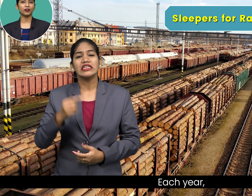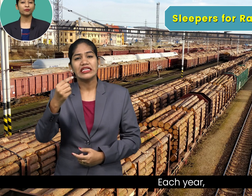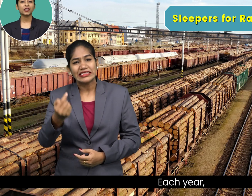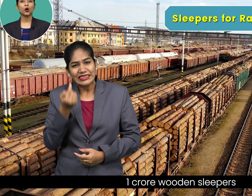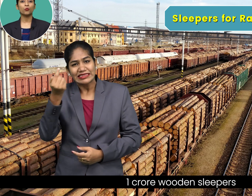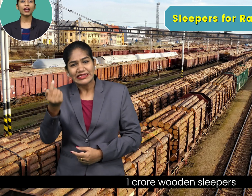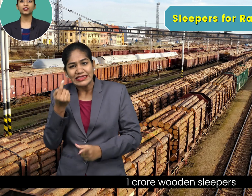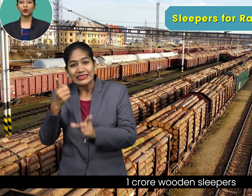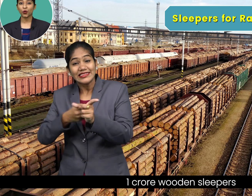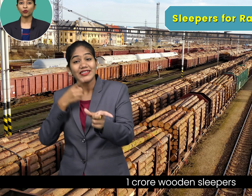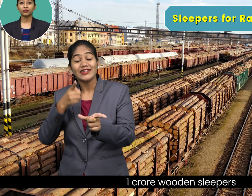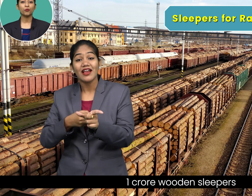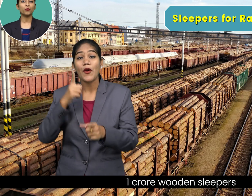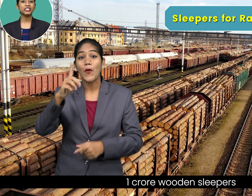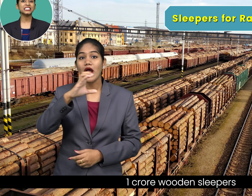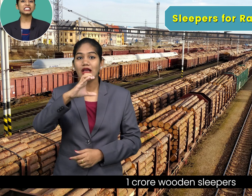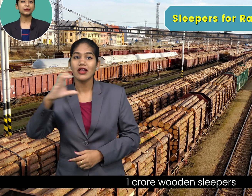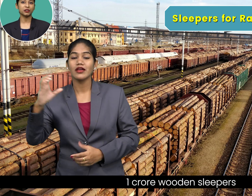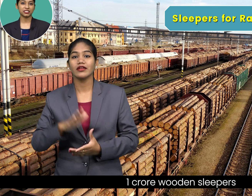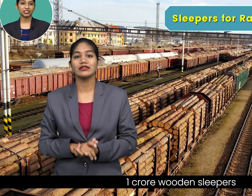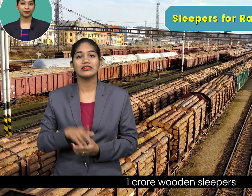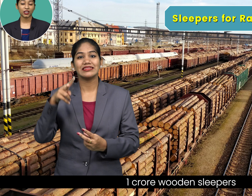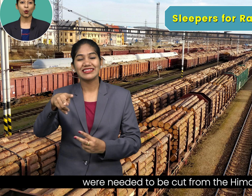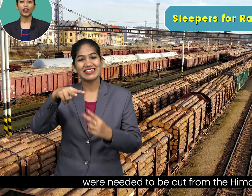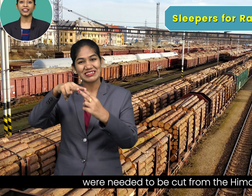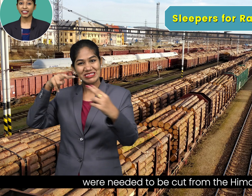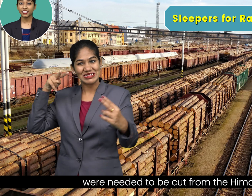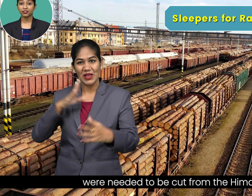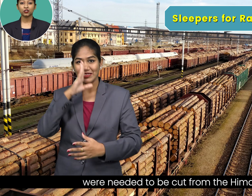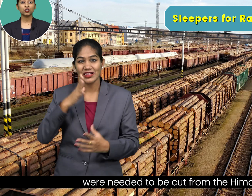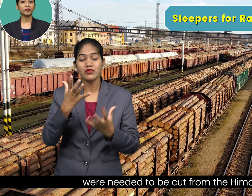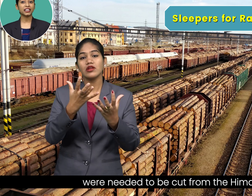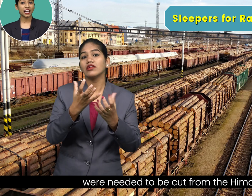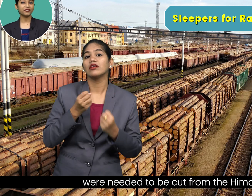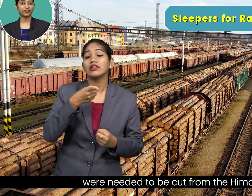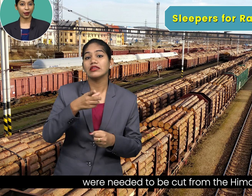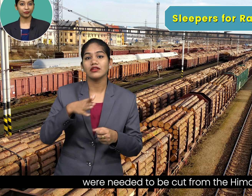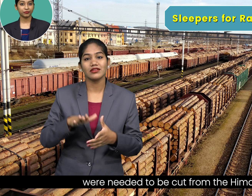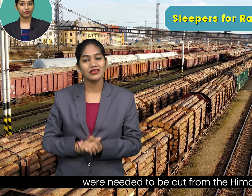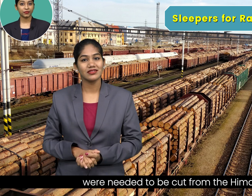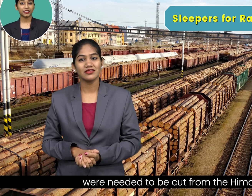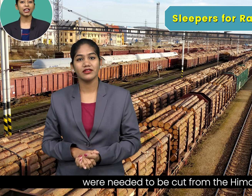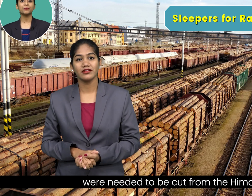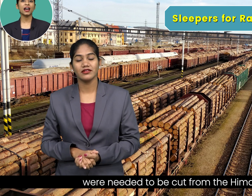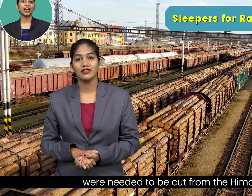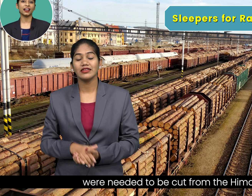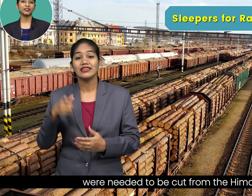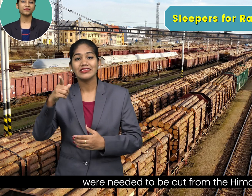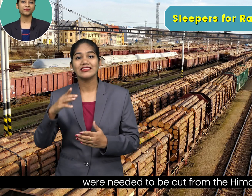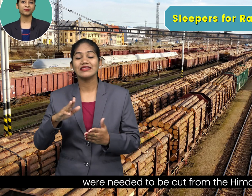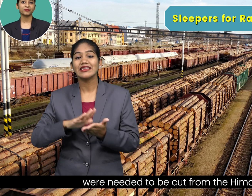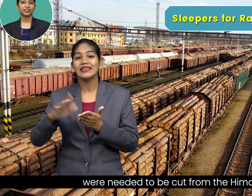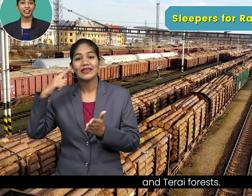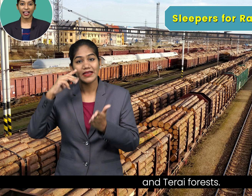Each year, 1 crore wooden sleepers were needed to be cut from the